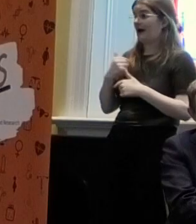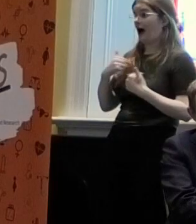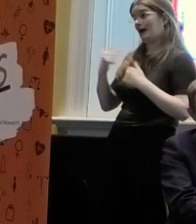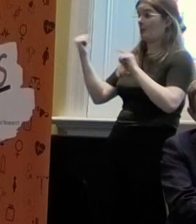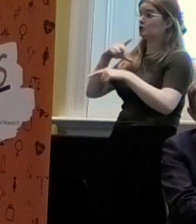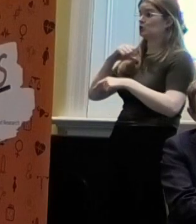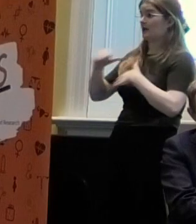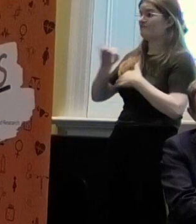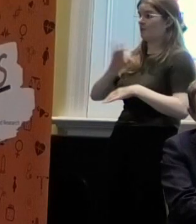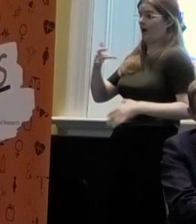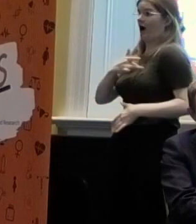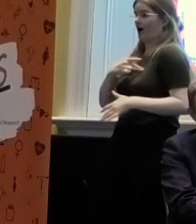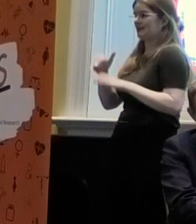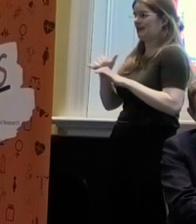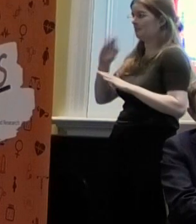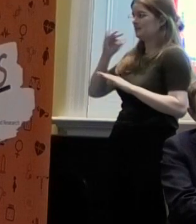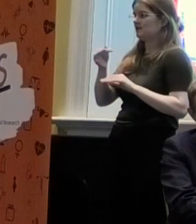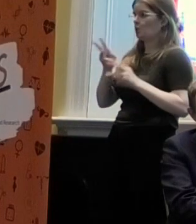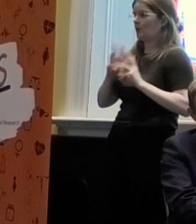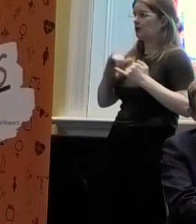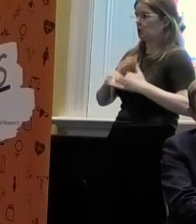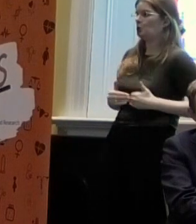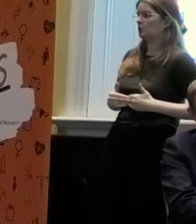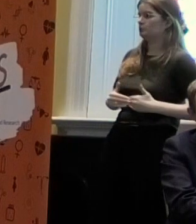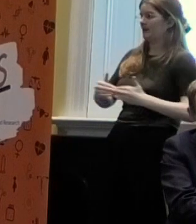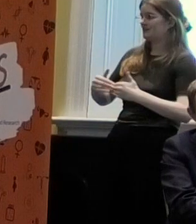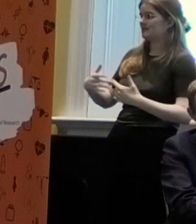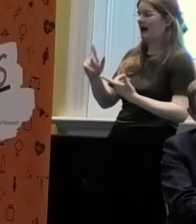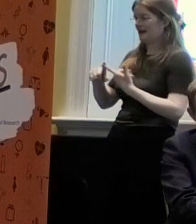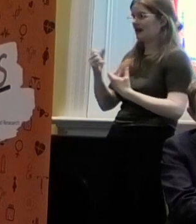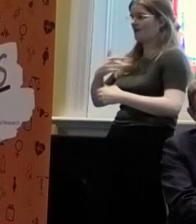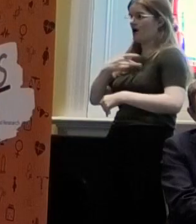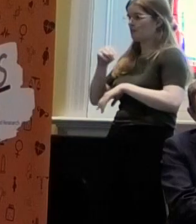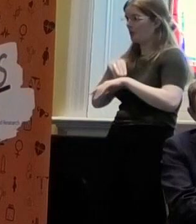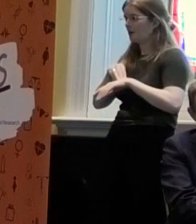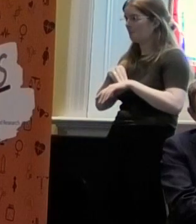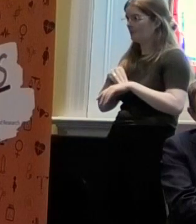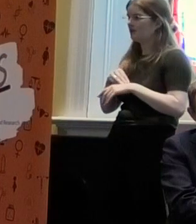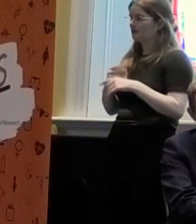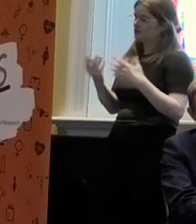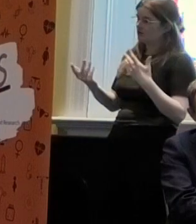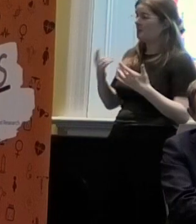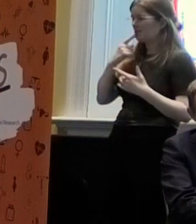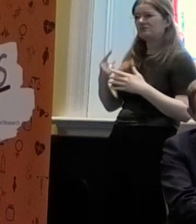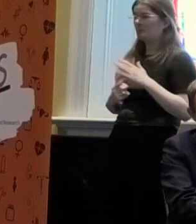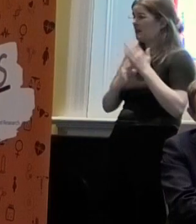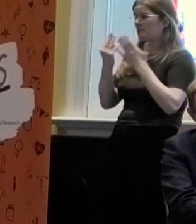cardiac clinic. So women who have an underlying cardiac condition that are pregnant, but actually like the main part of their life is that they're